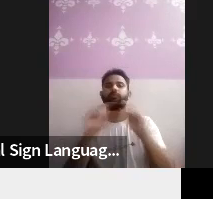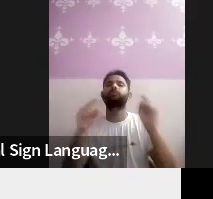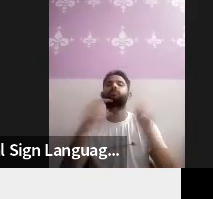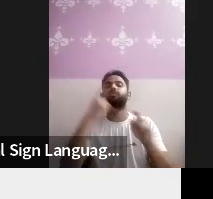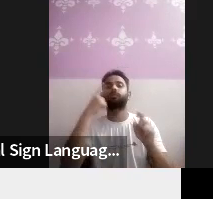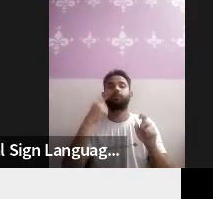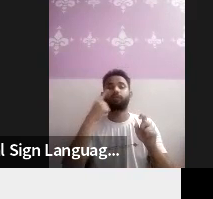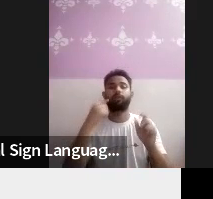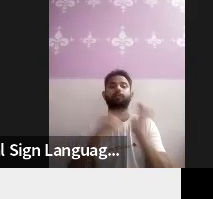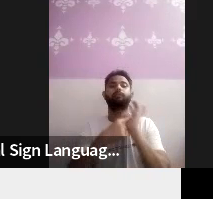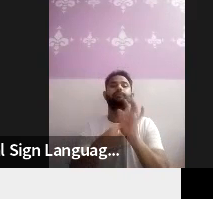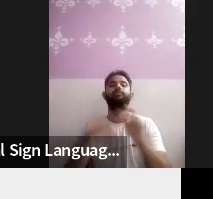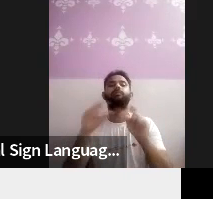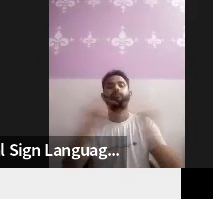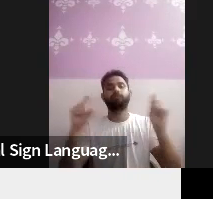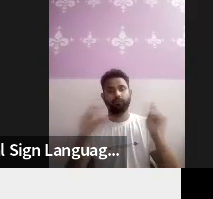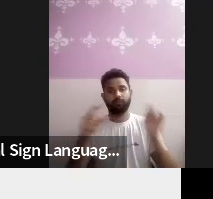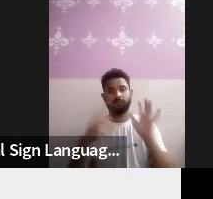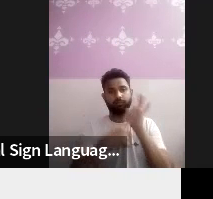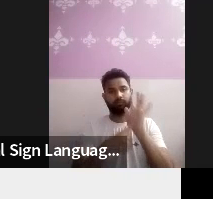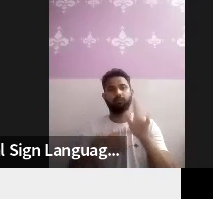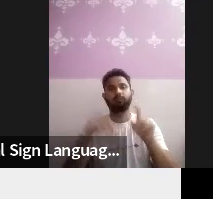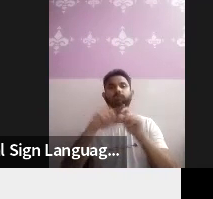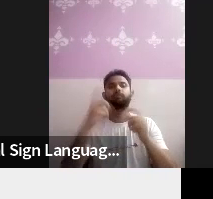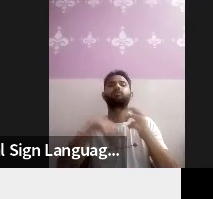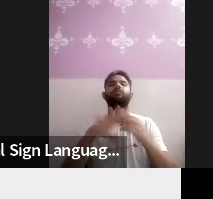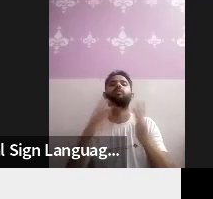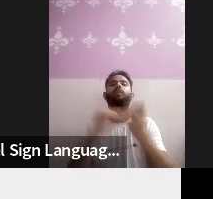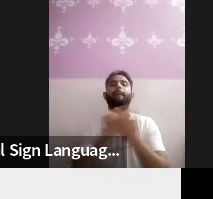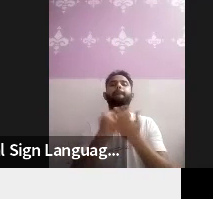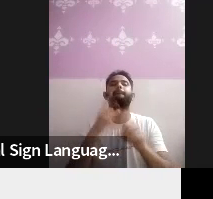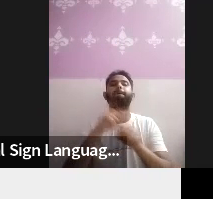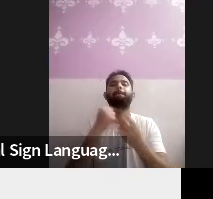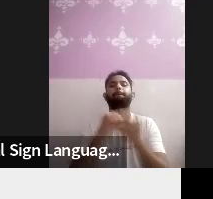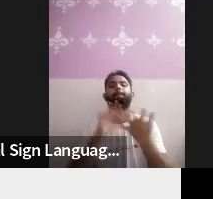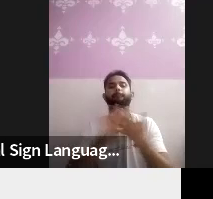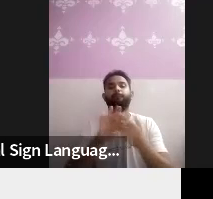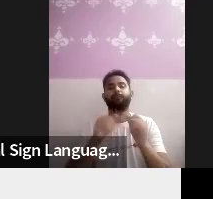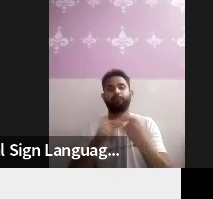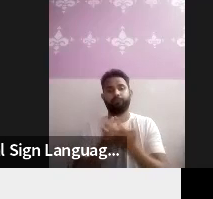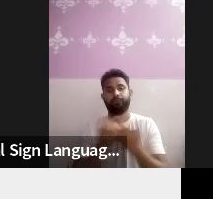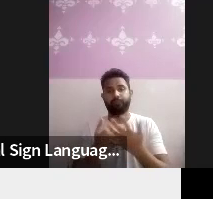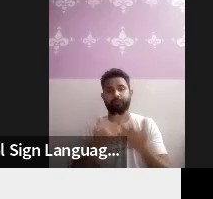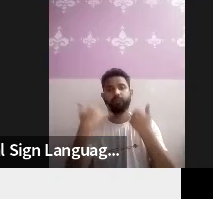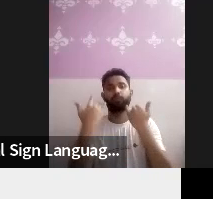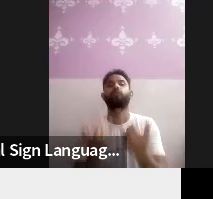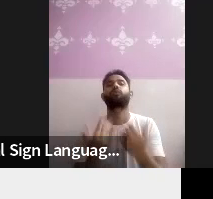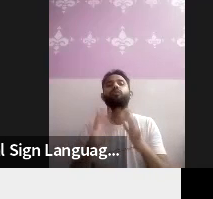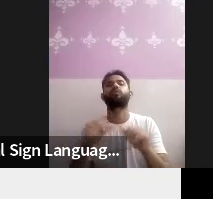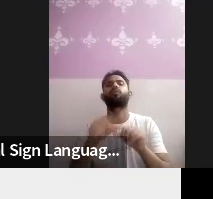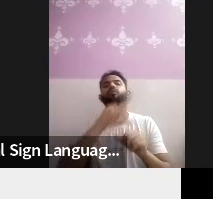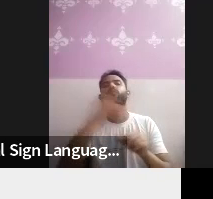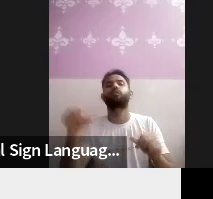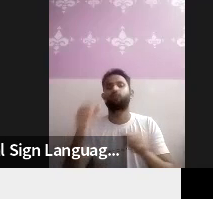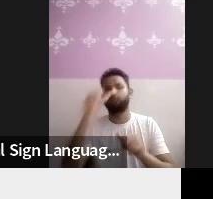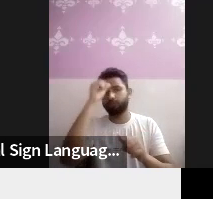GDCR and MBC. So DCR is Development Control Regulations and National Building Code. All of these, all